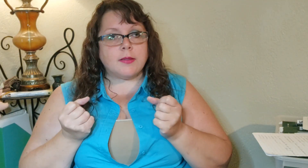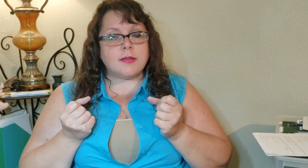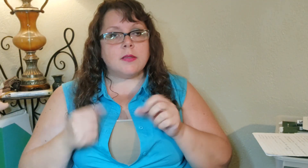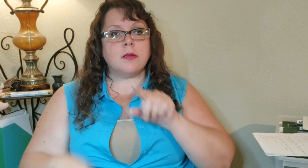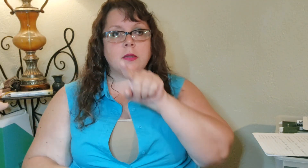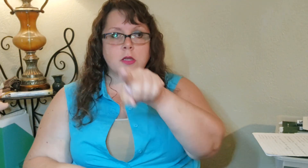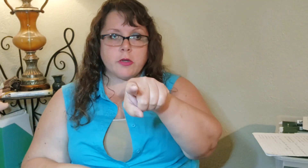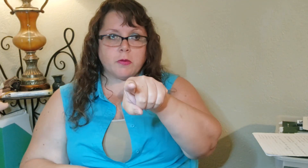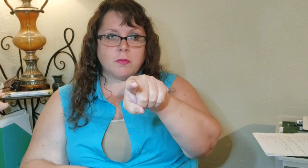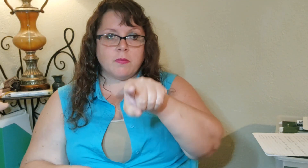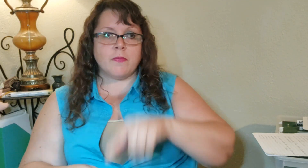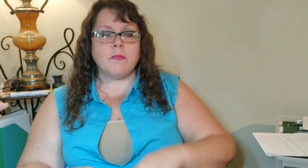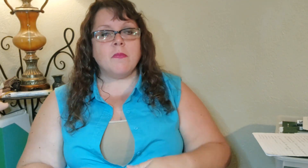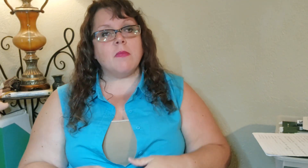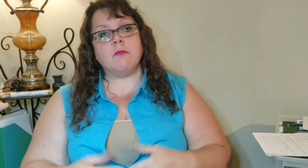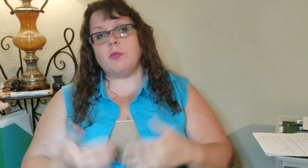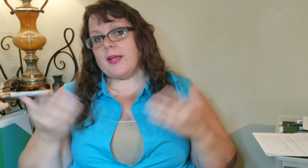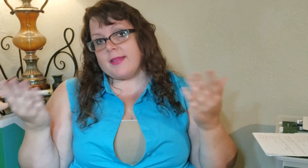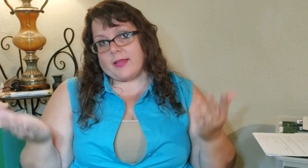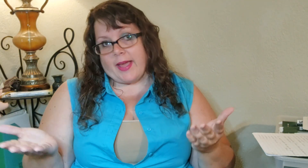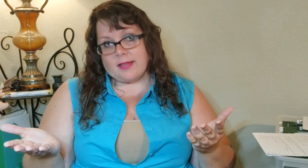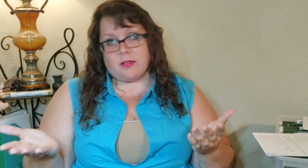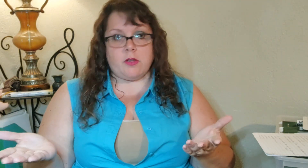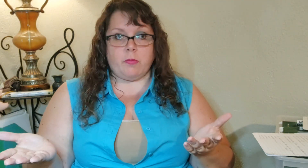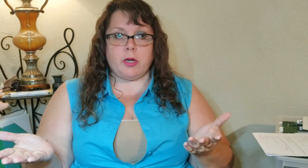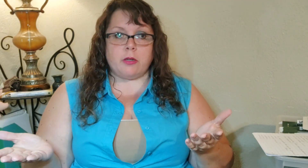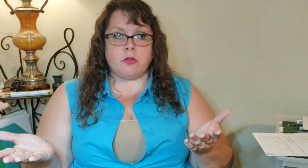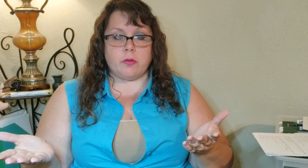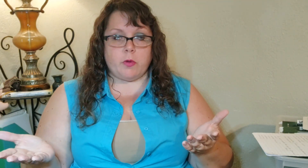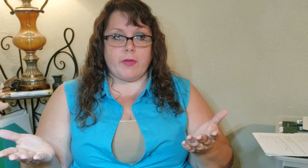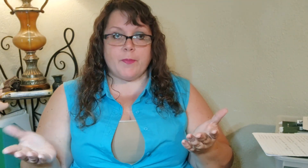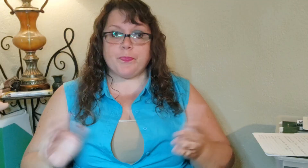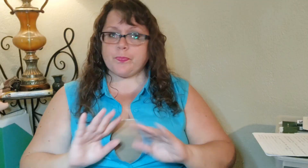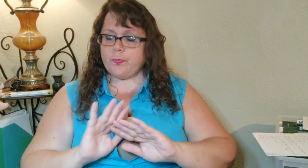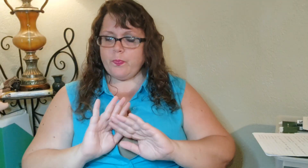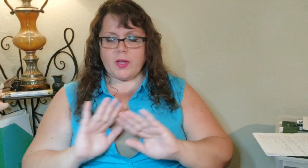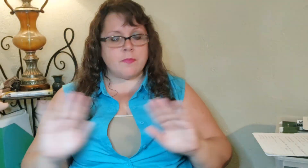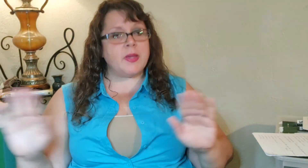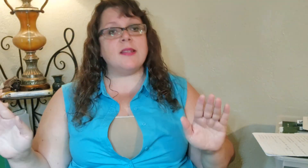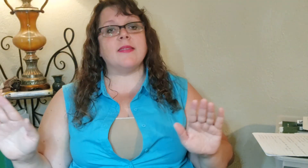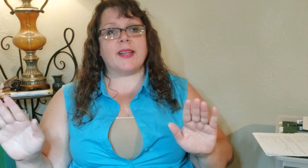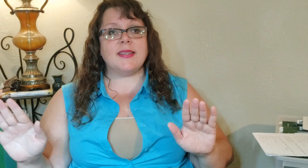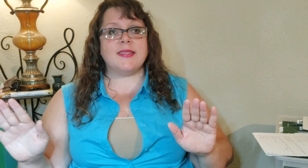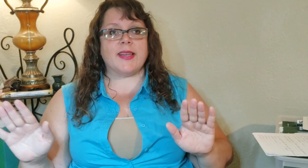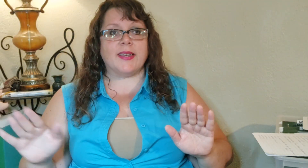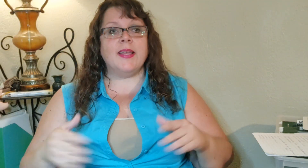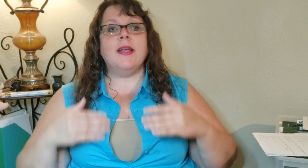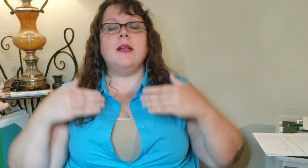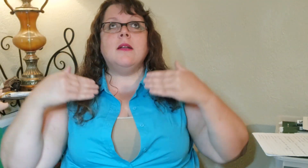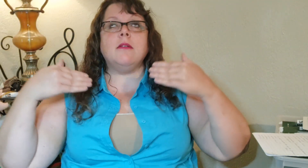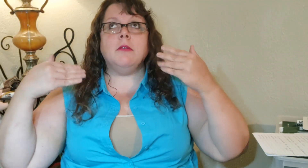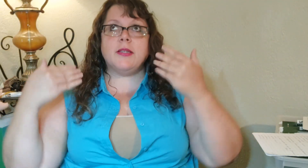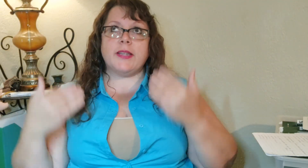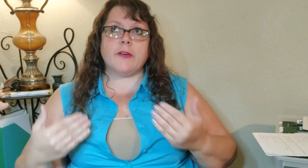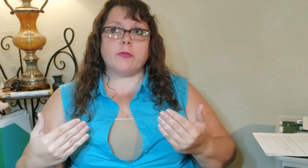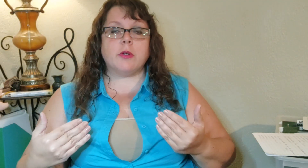want you. Basically asking, do you want to go to a movie? But it's like I said, in the deaf